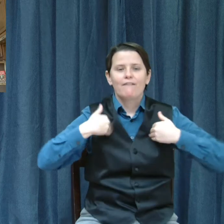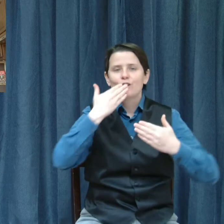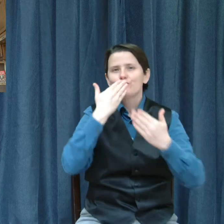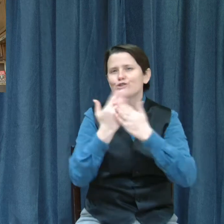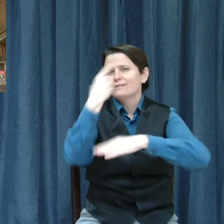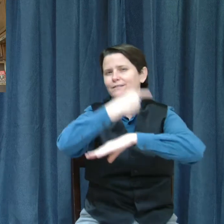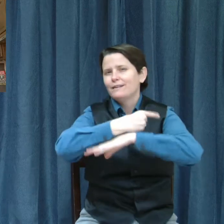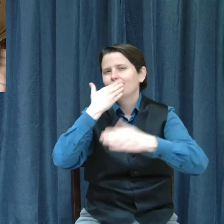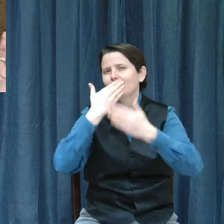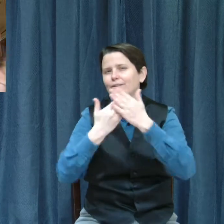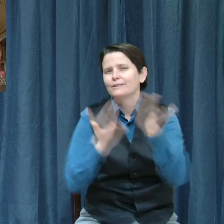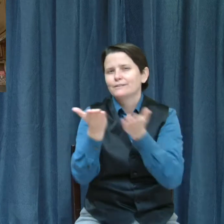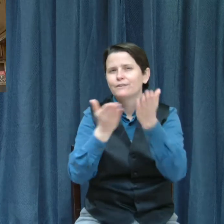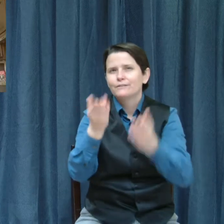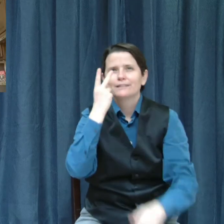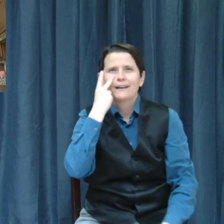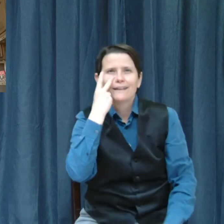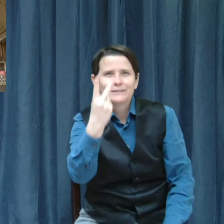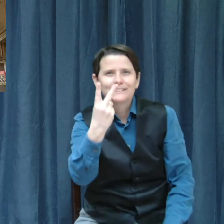I will see you later. Bye.